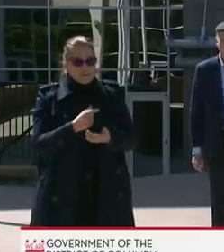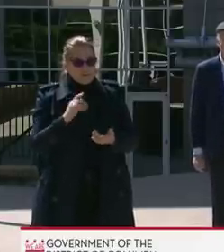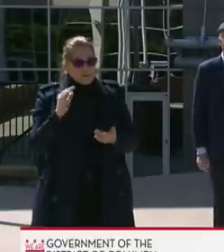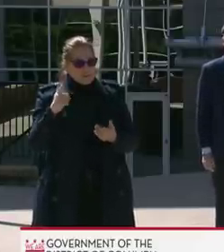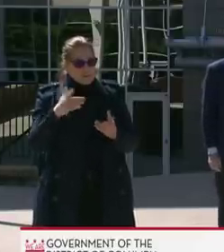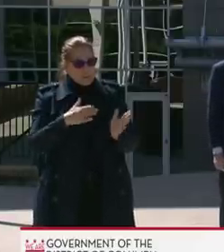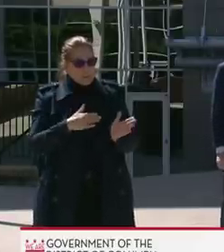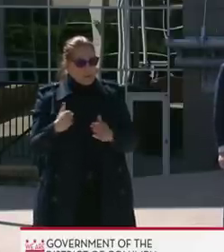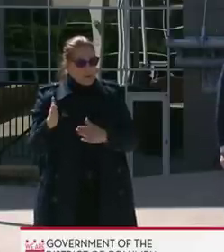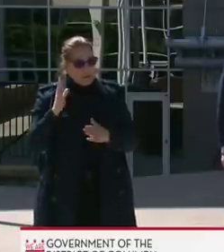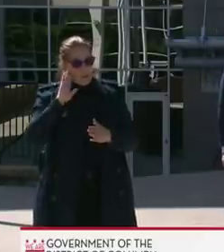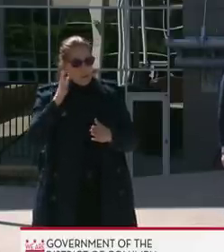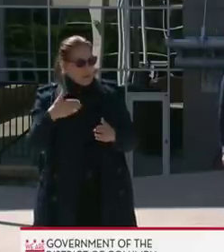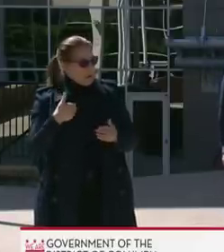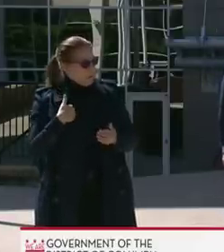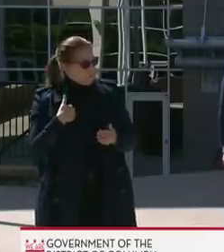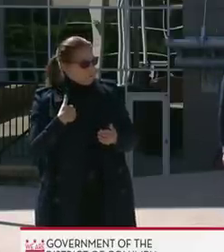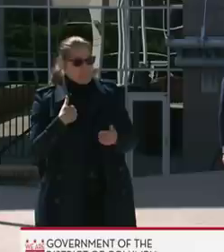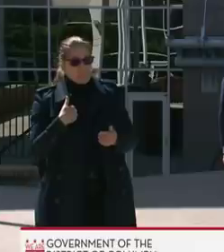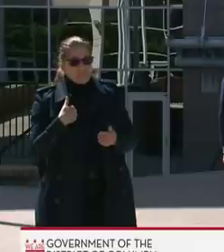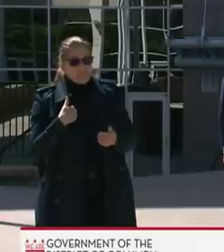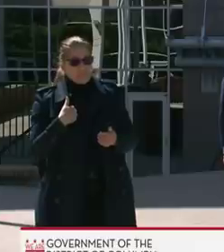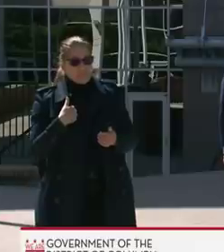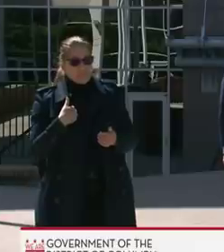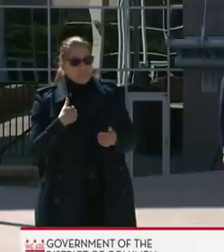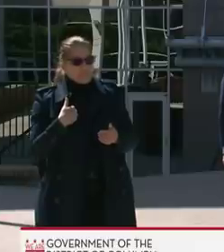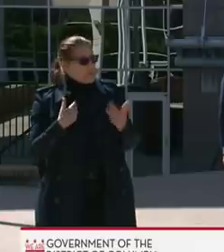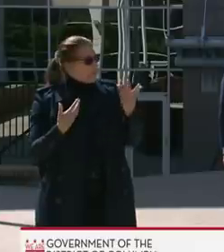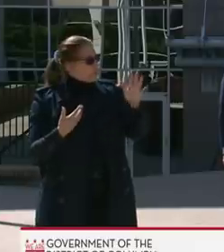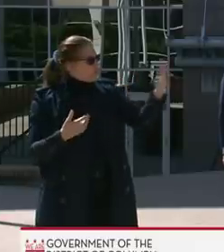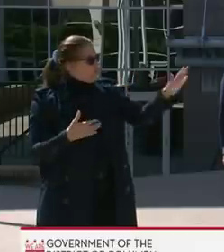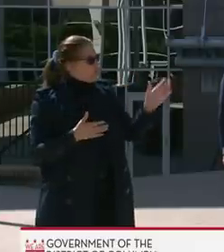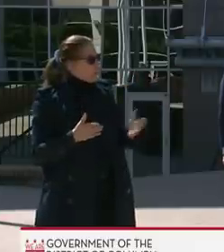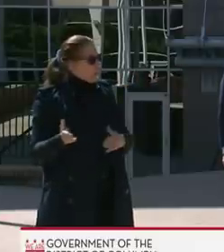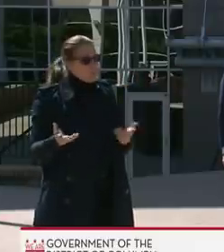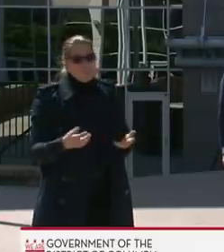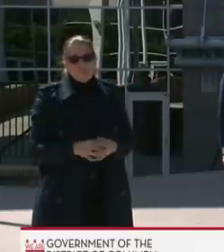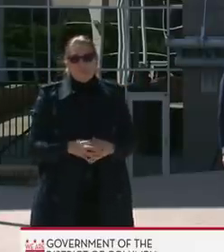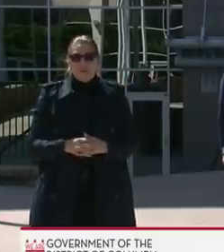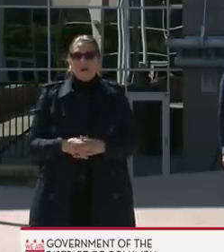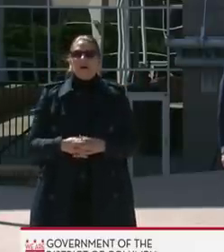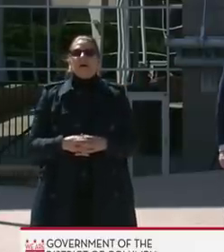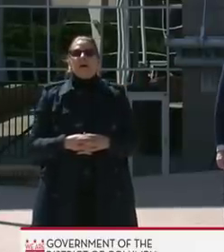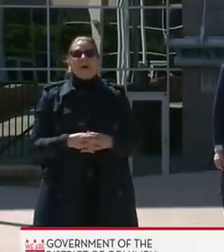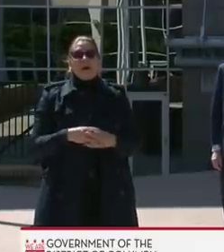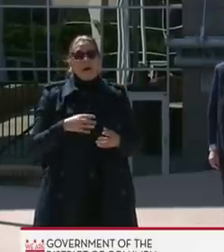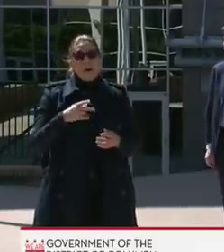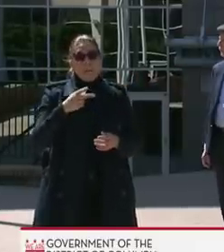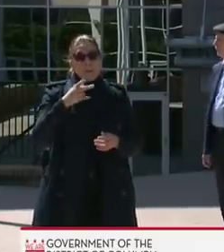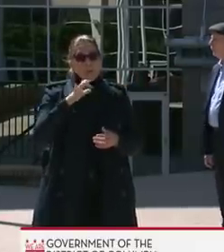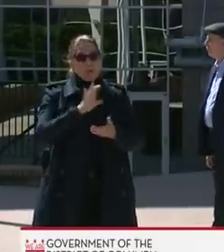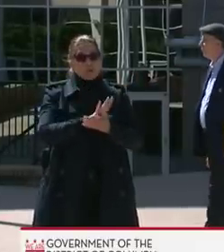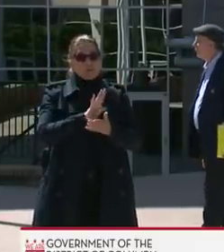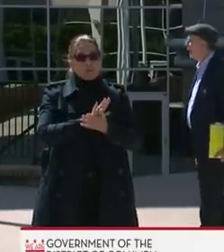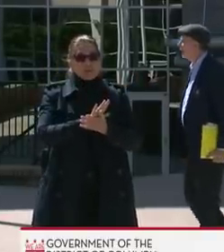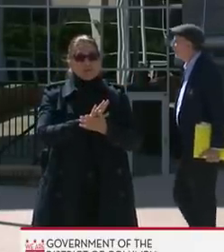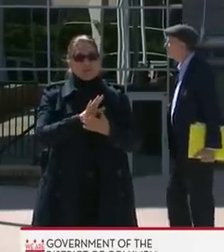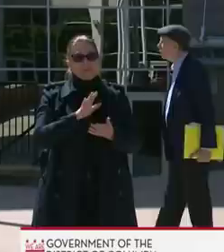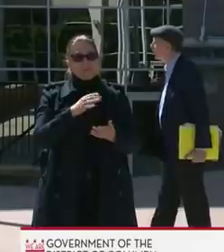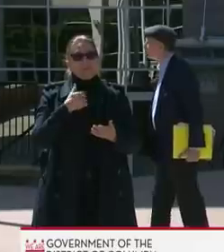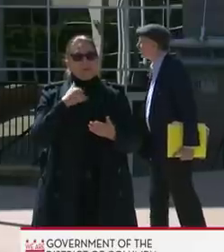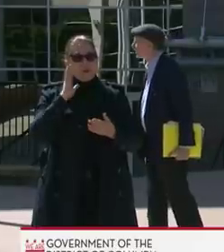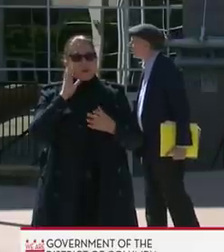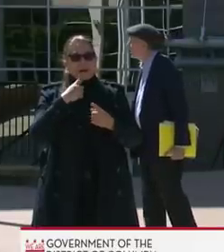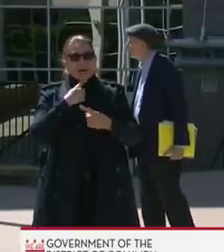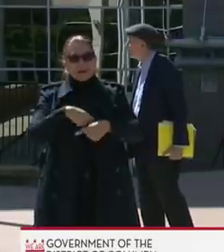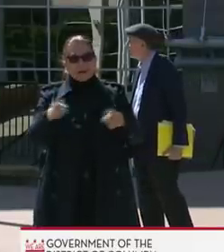and what do you tell students and parents? Well, the public schools, we will make a statement later, but it